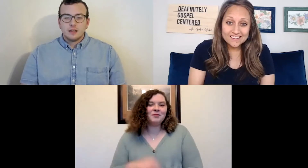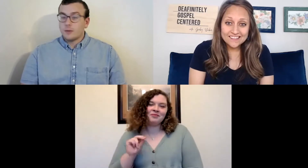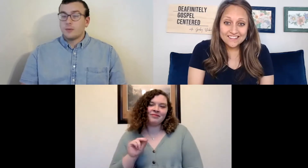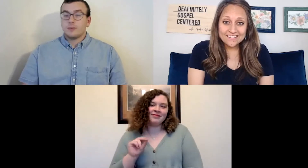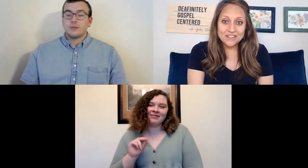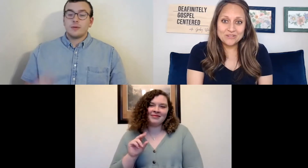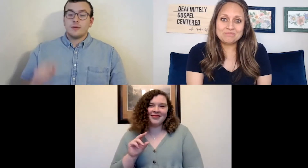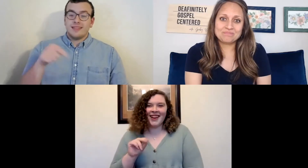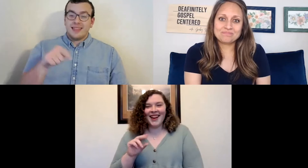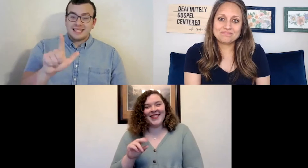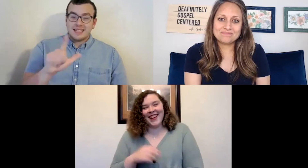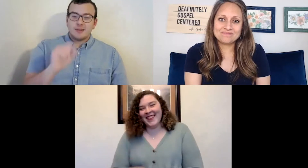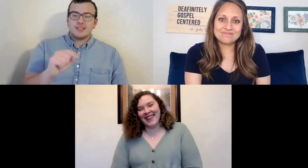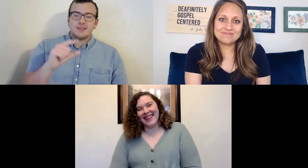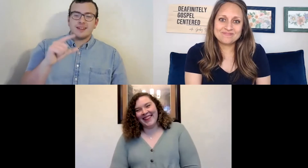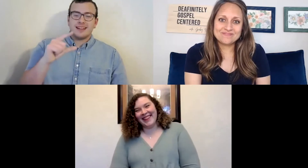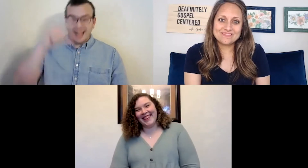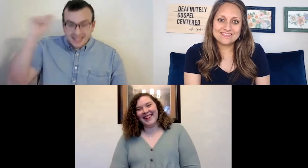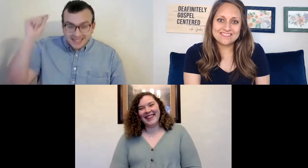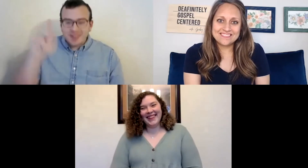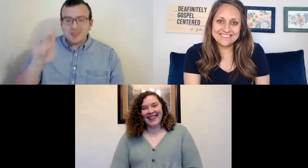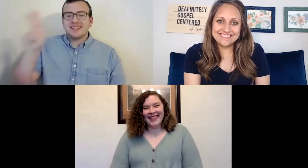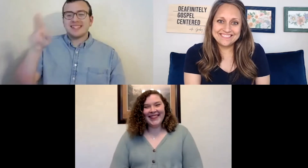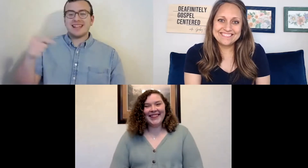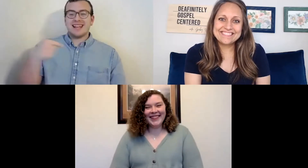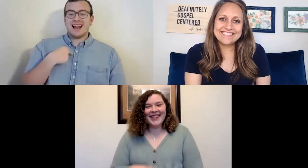same college? No.